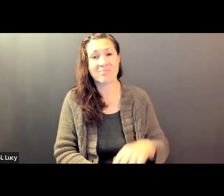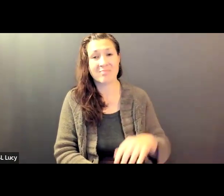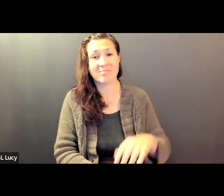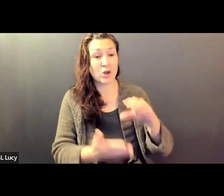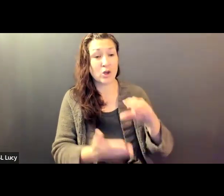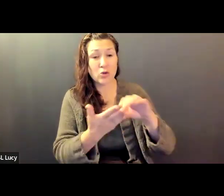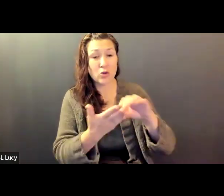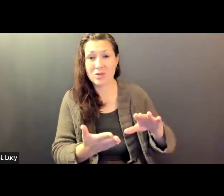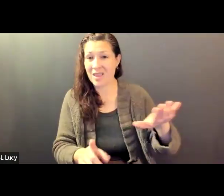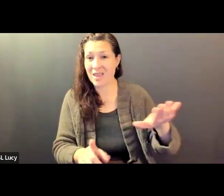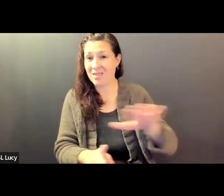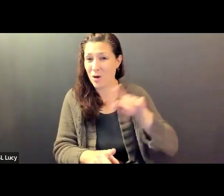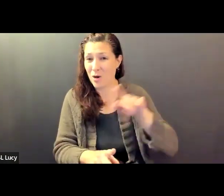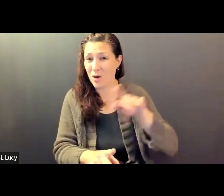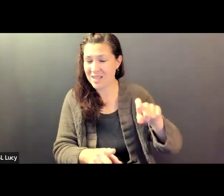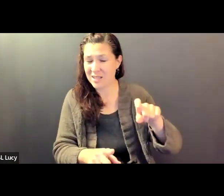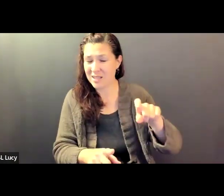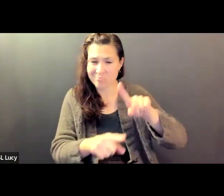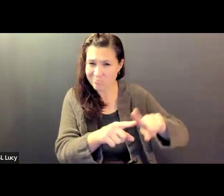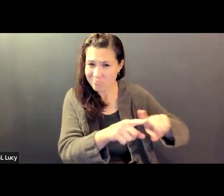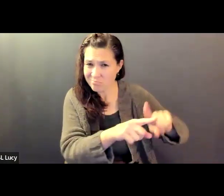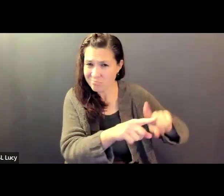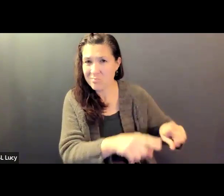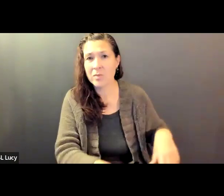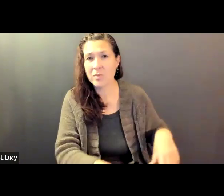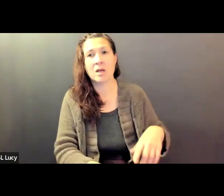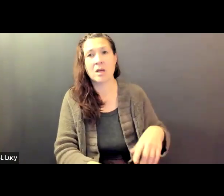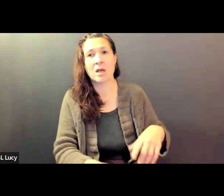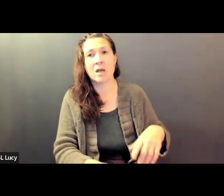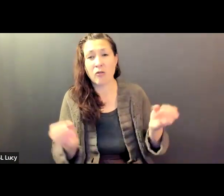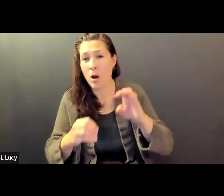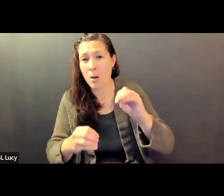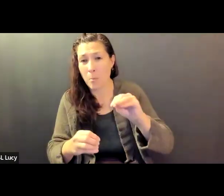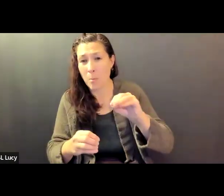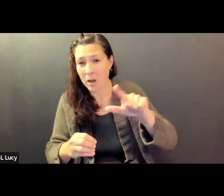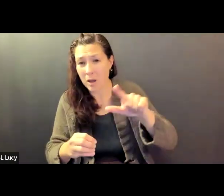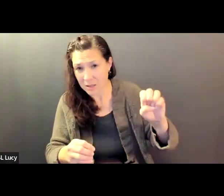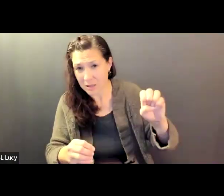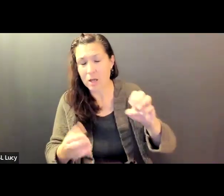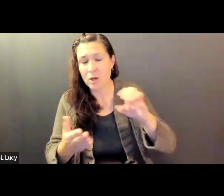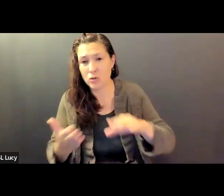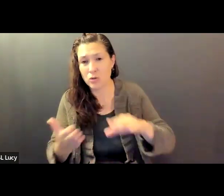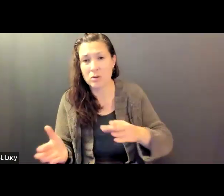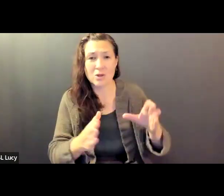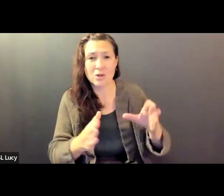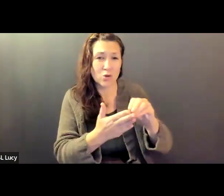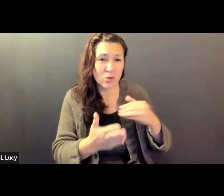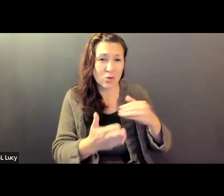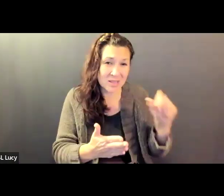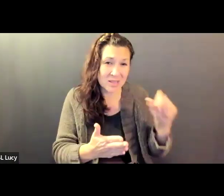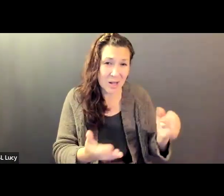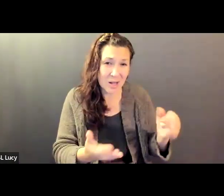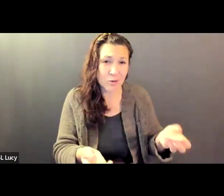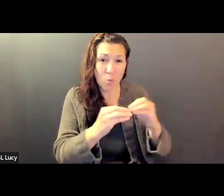changed, right? We are serving more multilingual youth, more students with disabilities than we have before. And more importantly, more